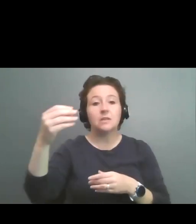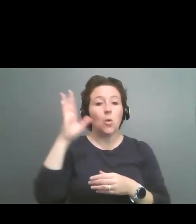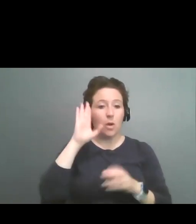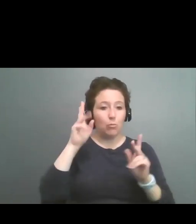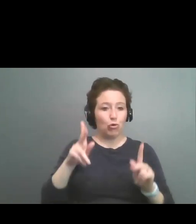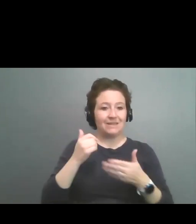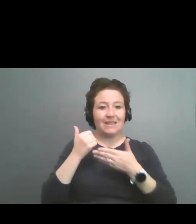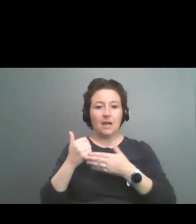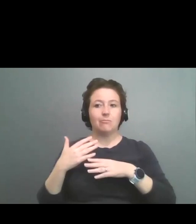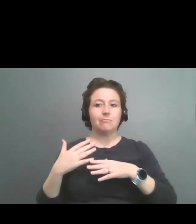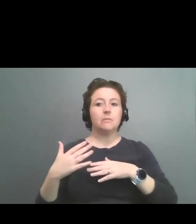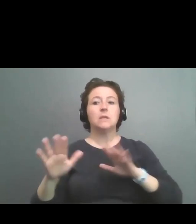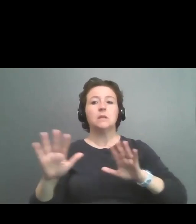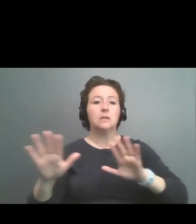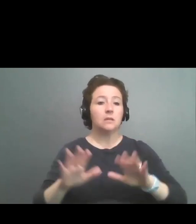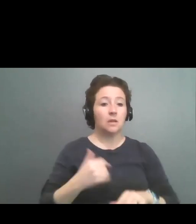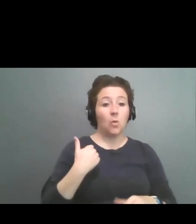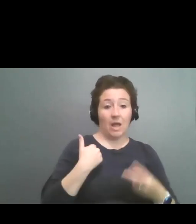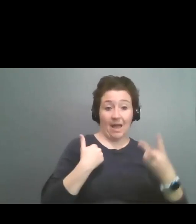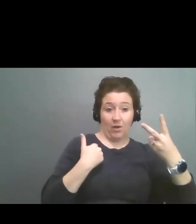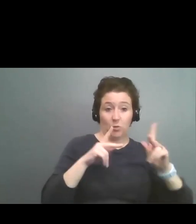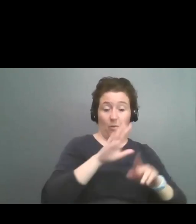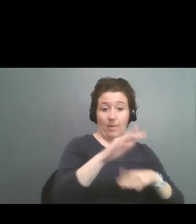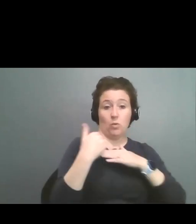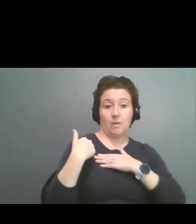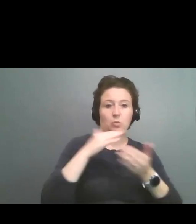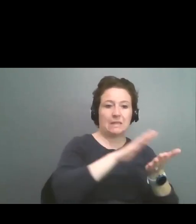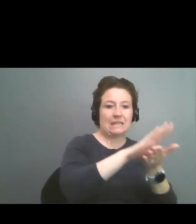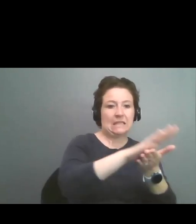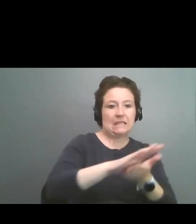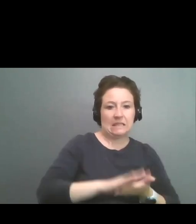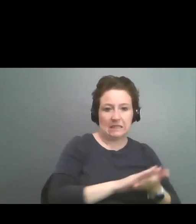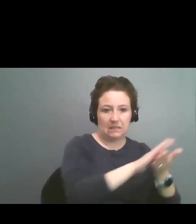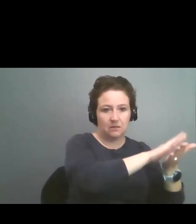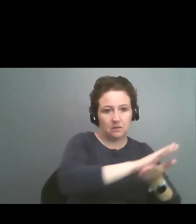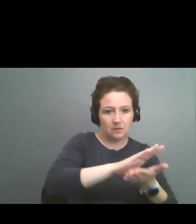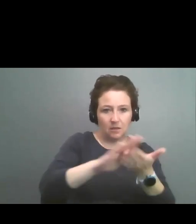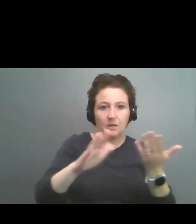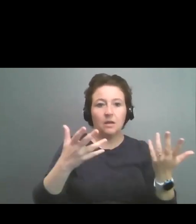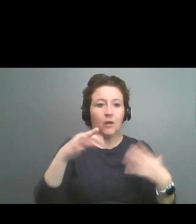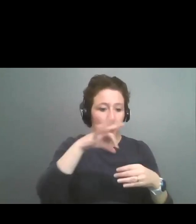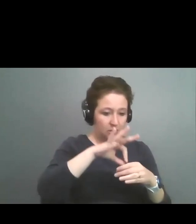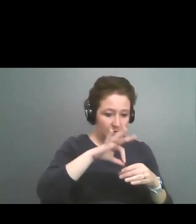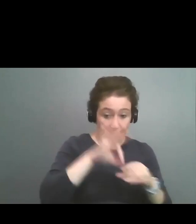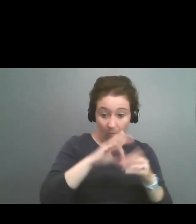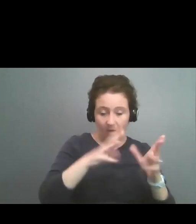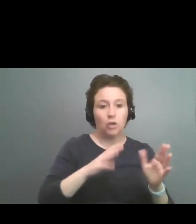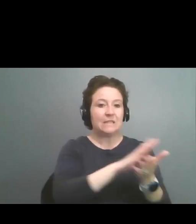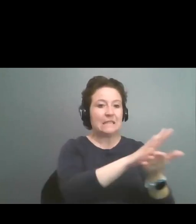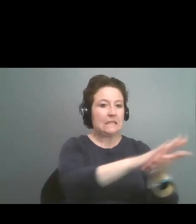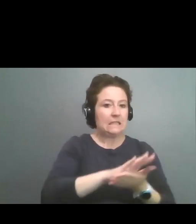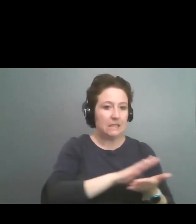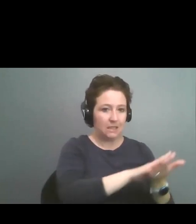have 2 people that do nothing but clean after each person has voted, making sure that the locations are being sanitized